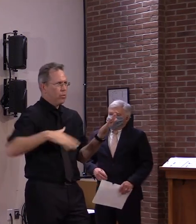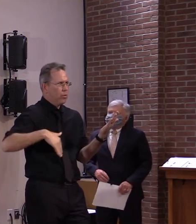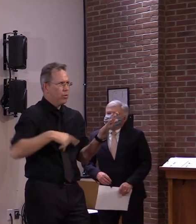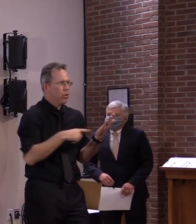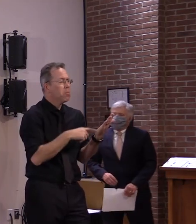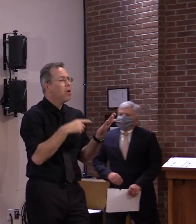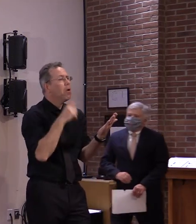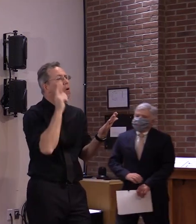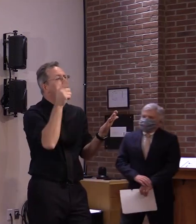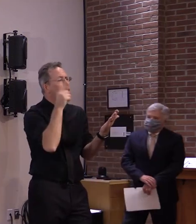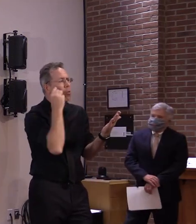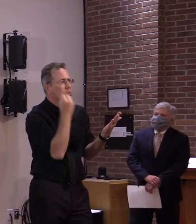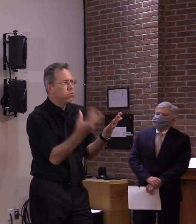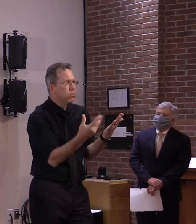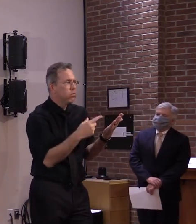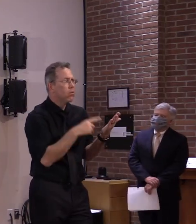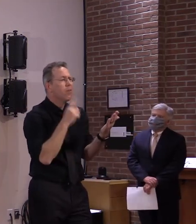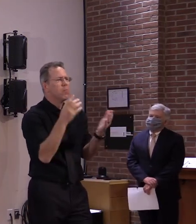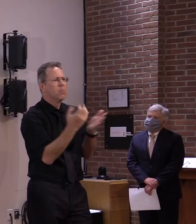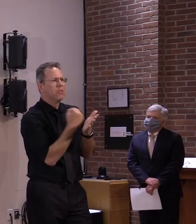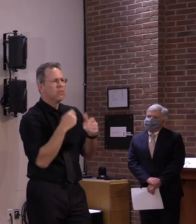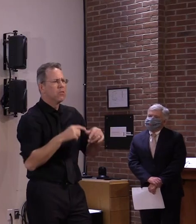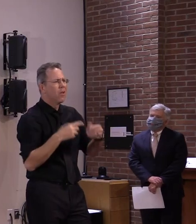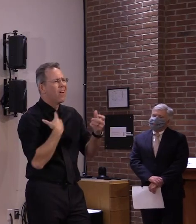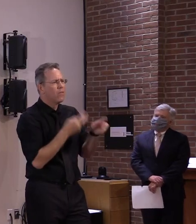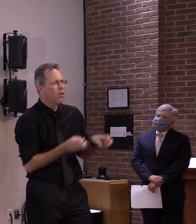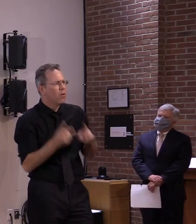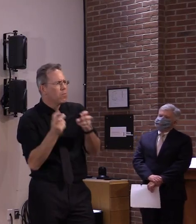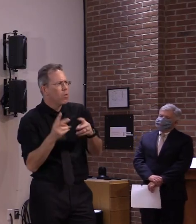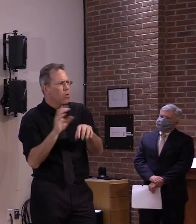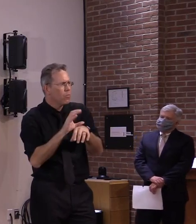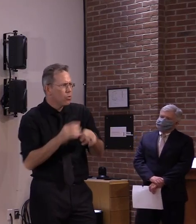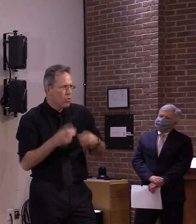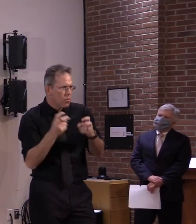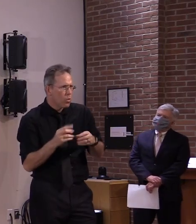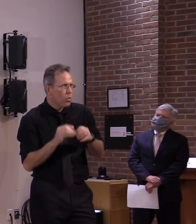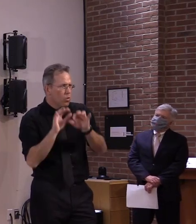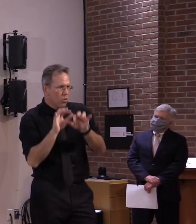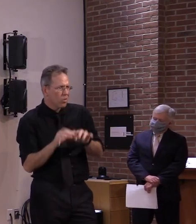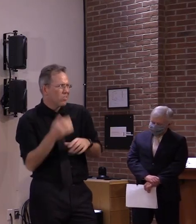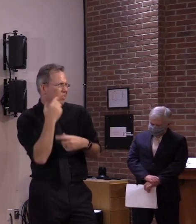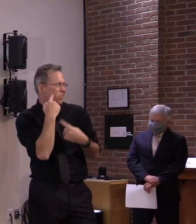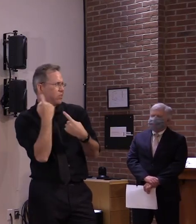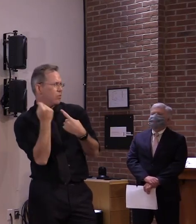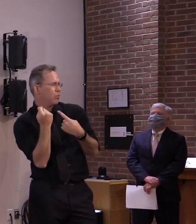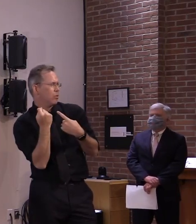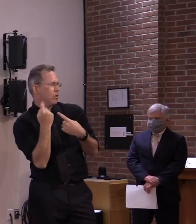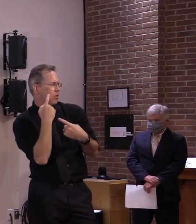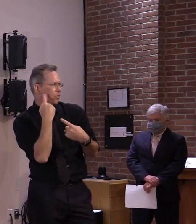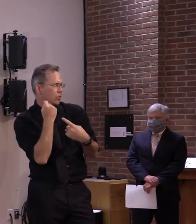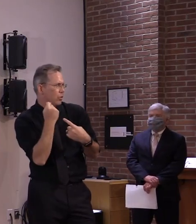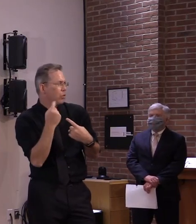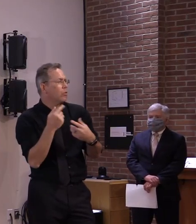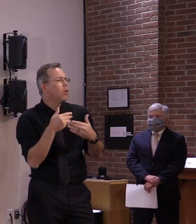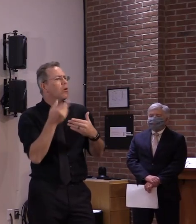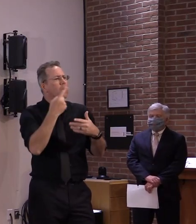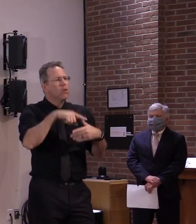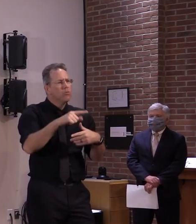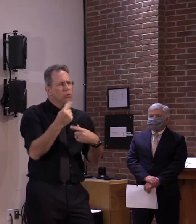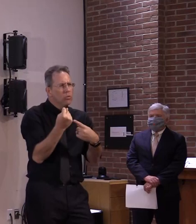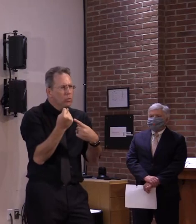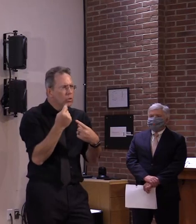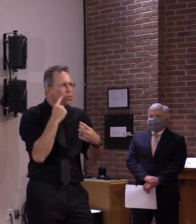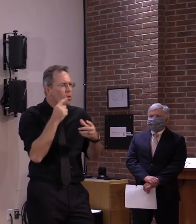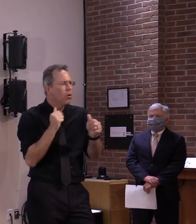the website updated for Tuesday's press conference, and going into the future, we will have it